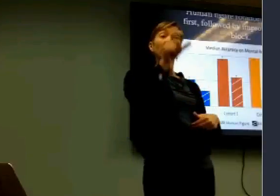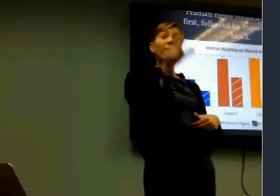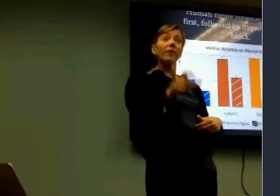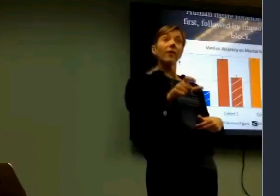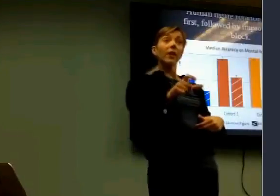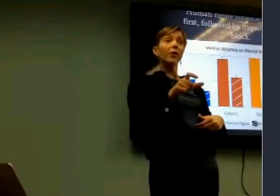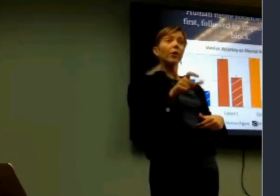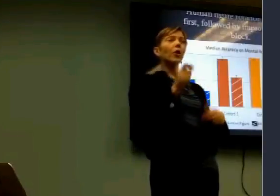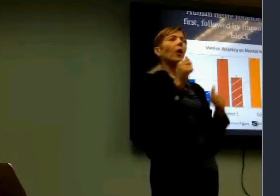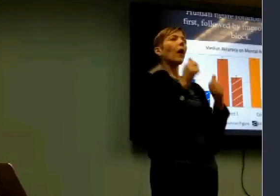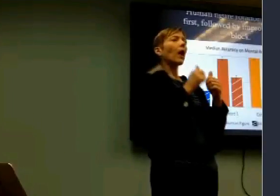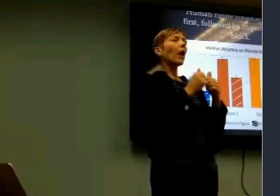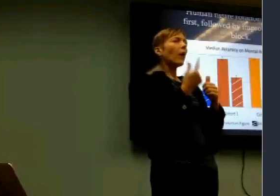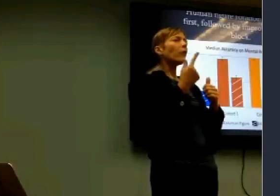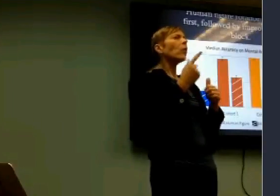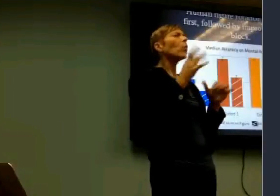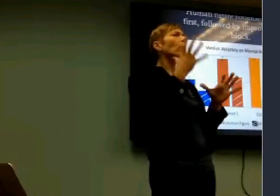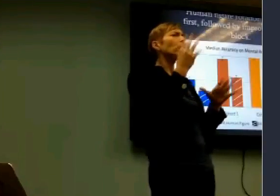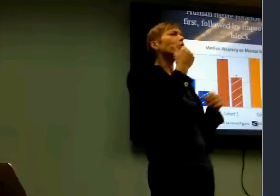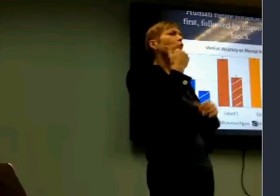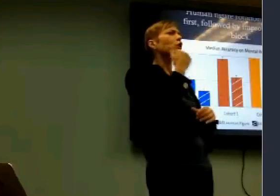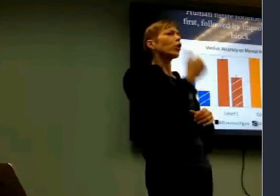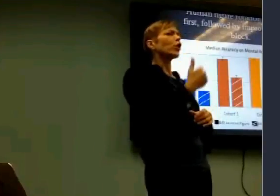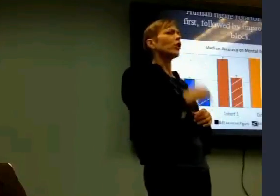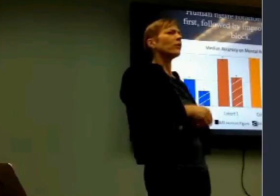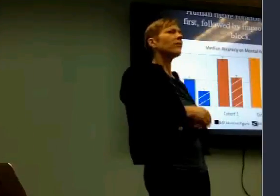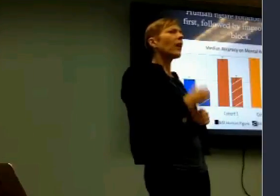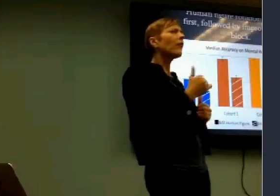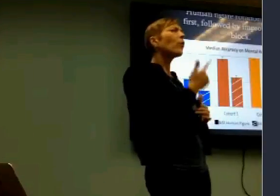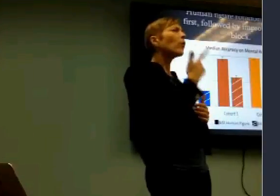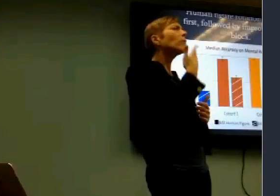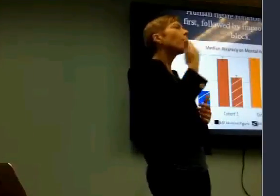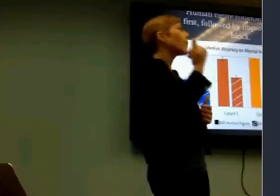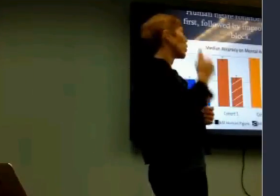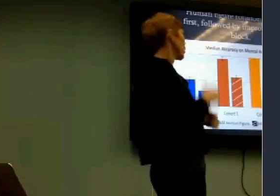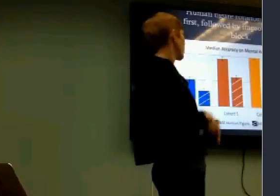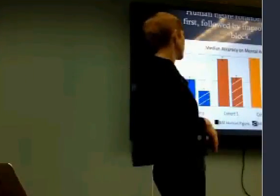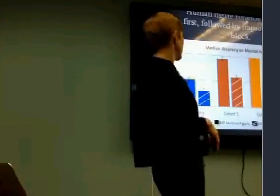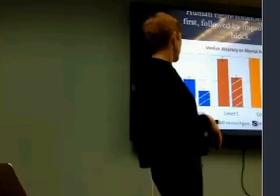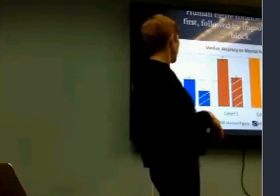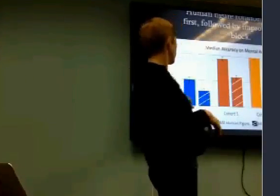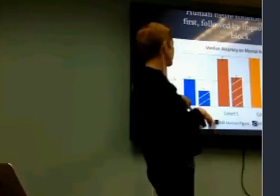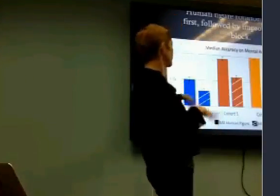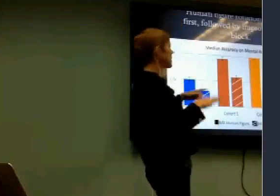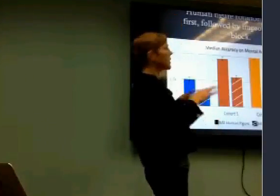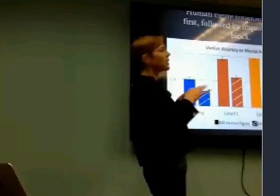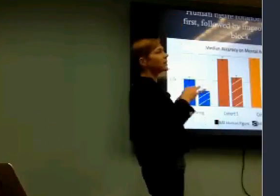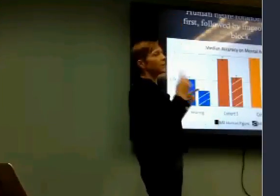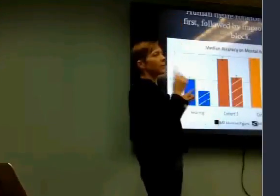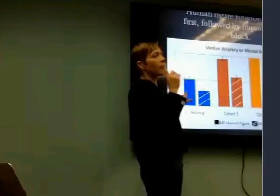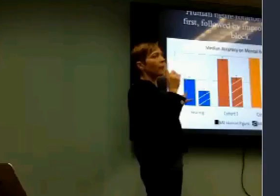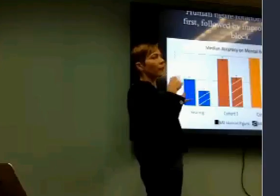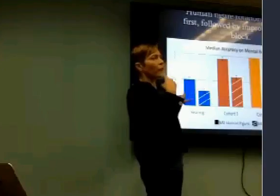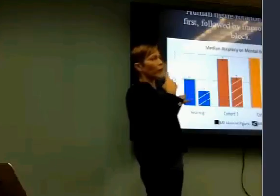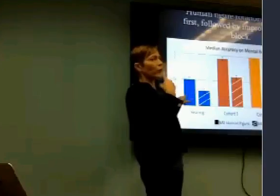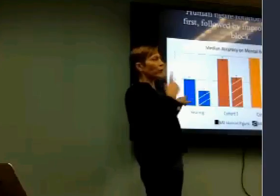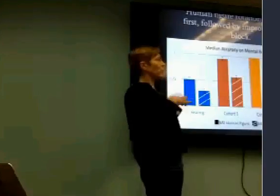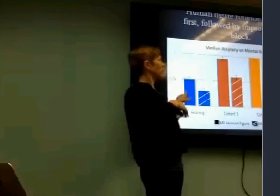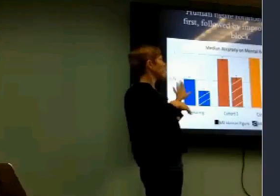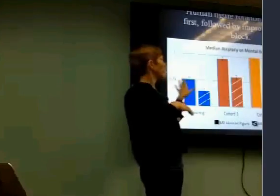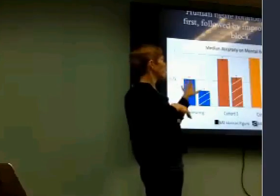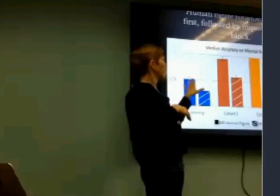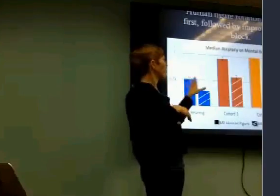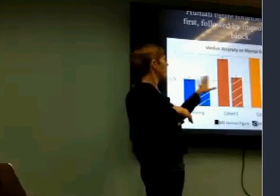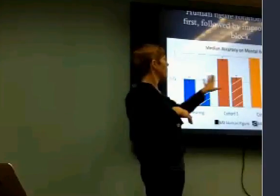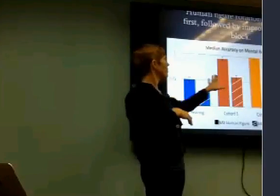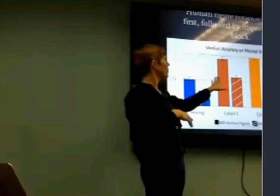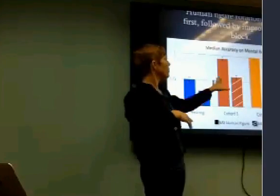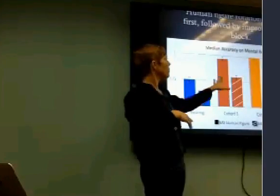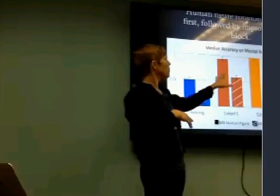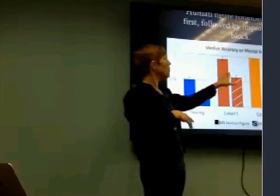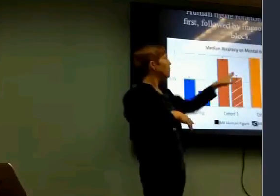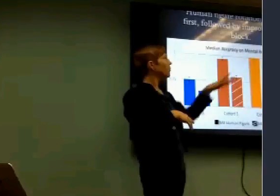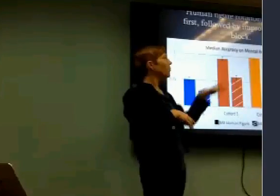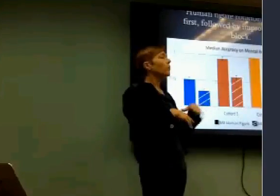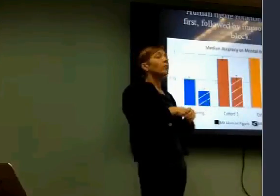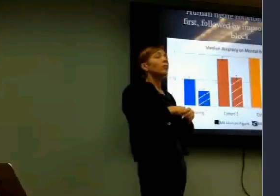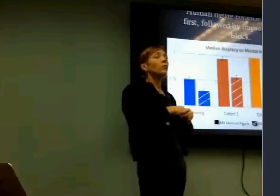as exemplified in the doll. With the doll figure, everyone tends to perform better, except for hearing